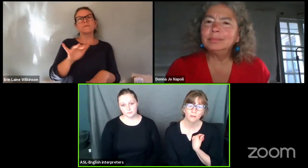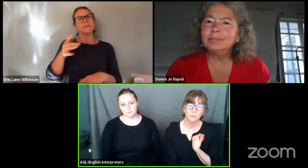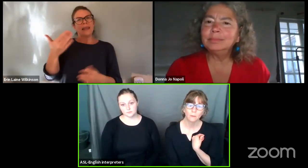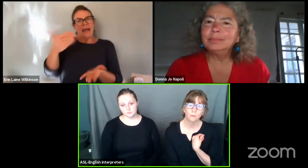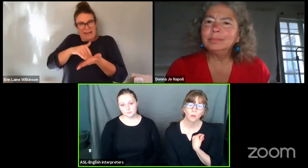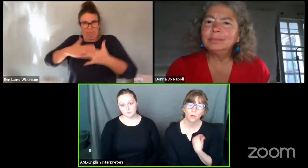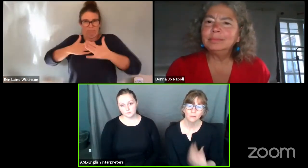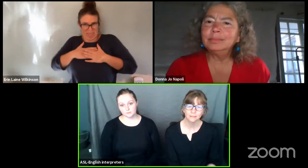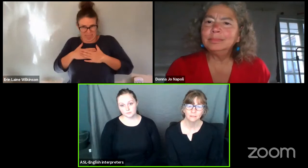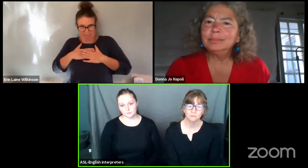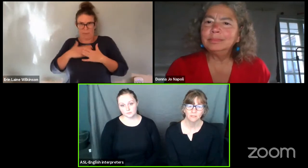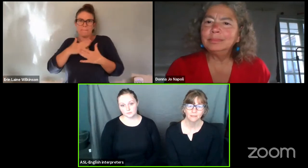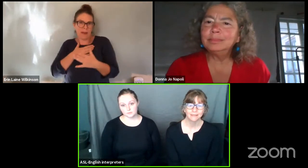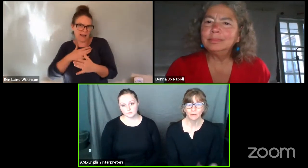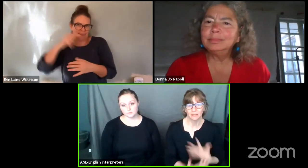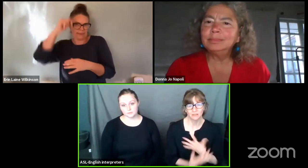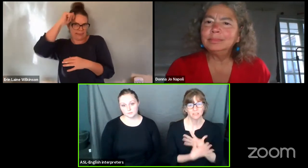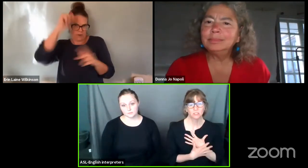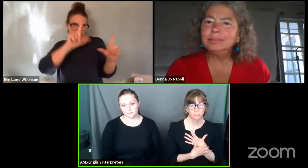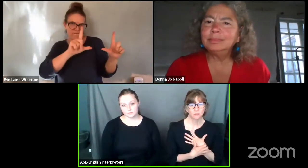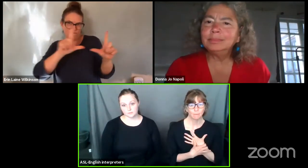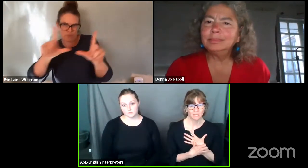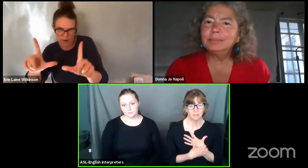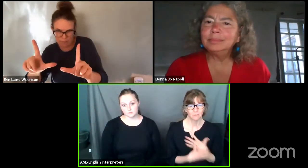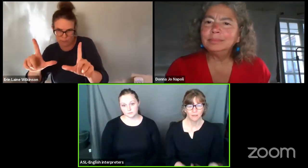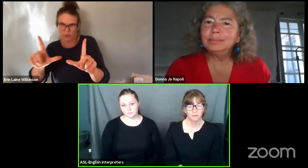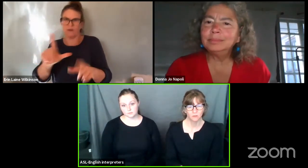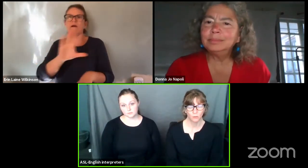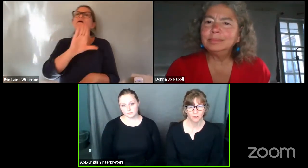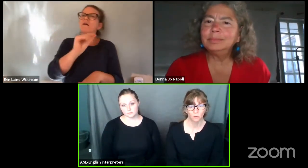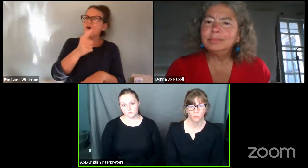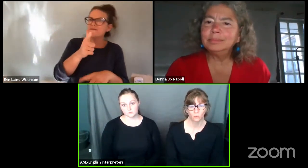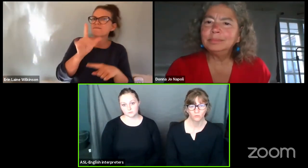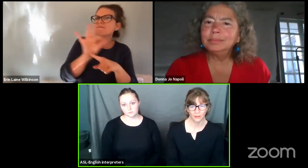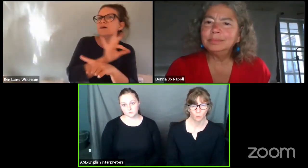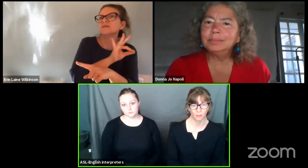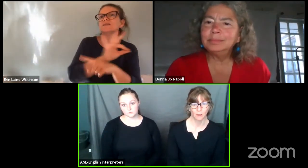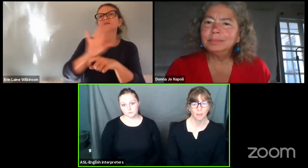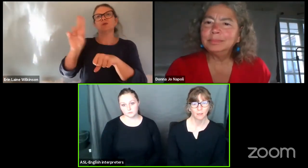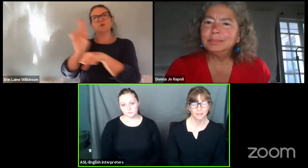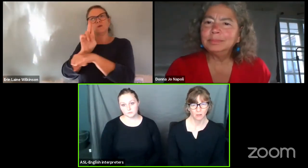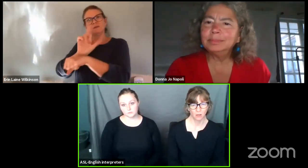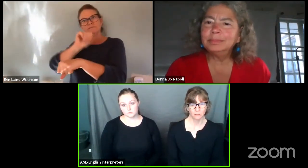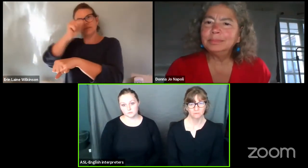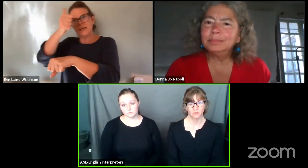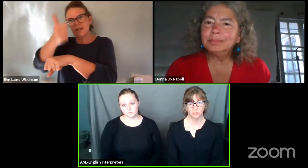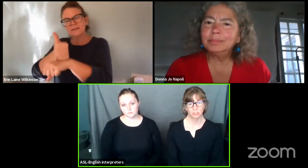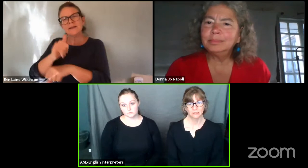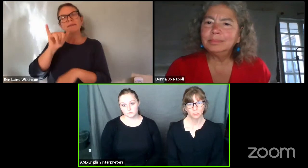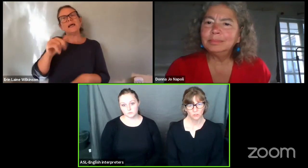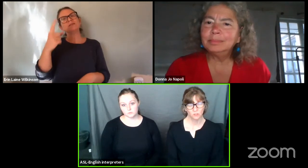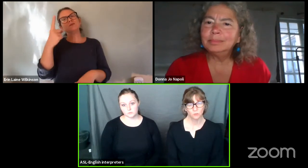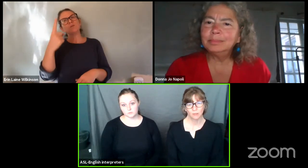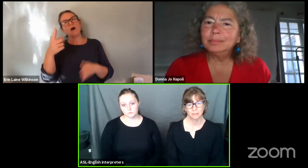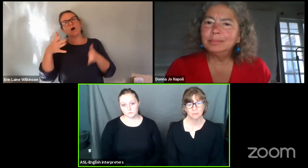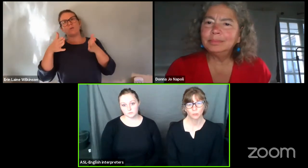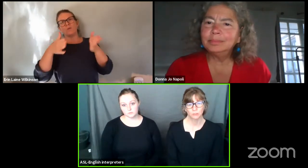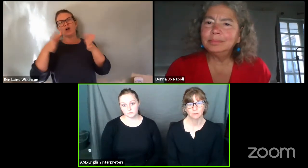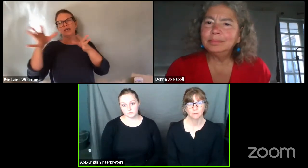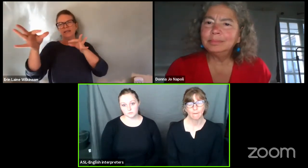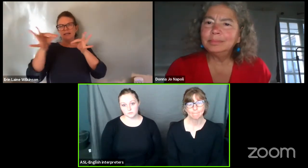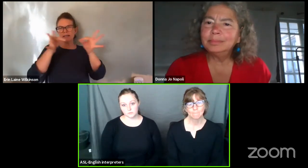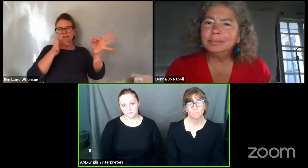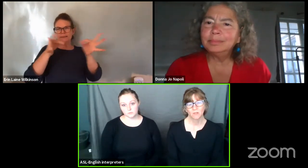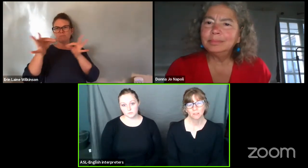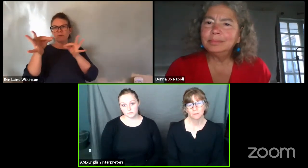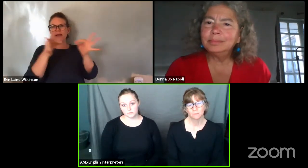going on cognitively. Now, again, this is just me, my theoretical framework as cognitive functionalist, usage-based